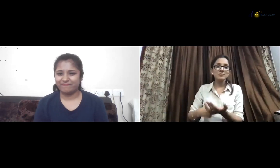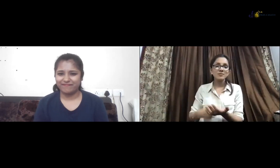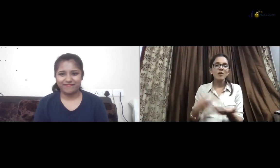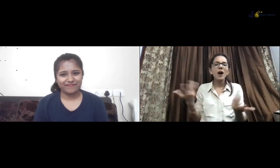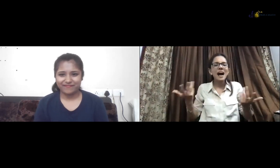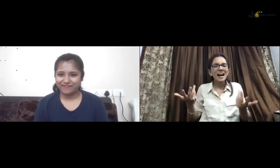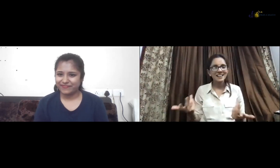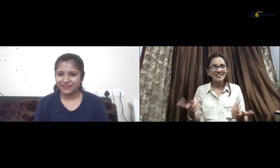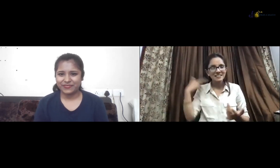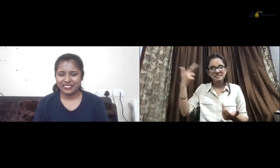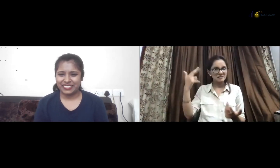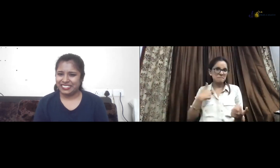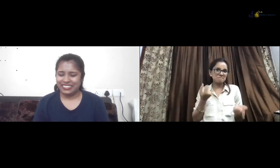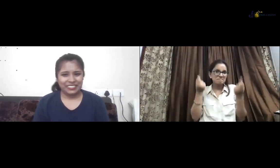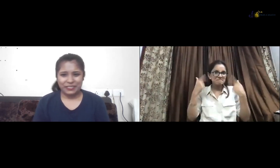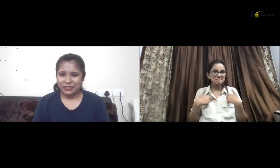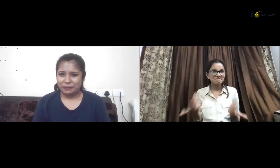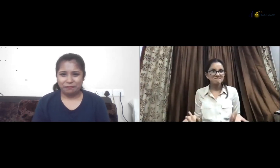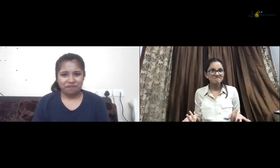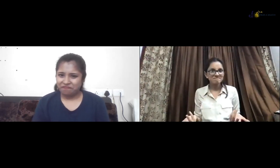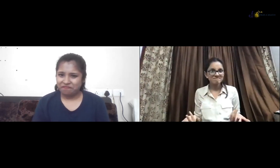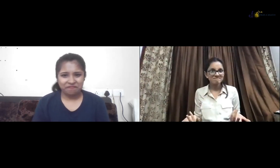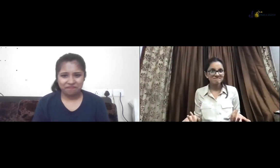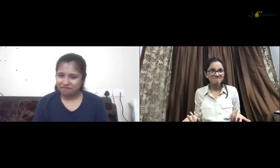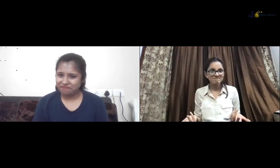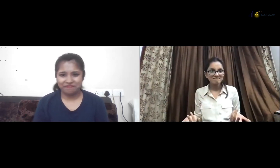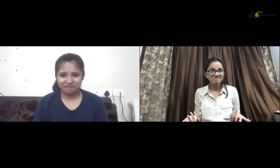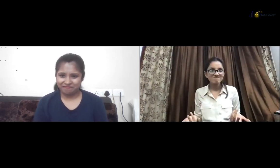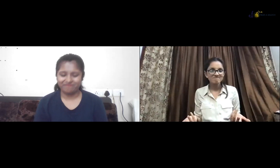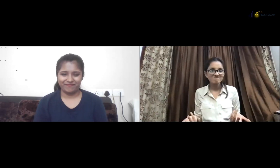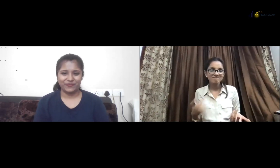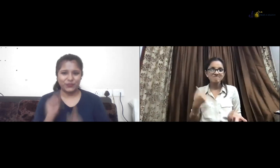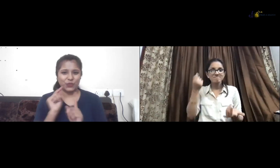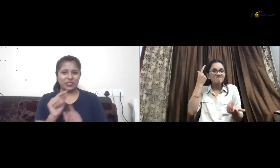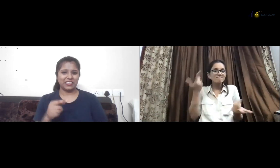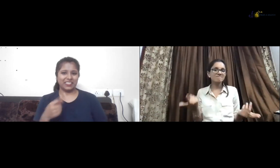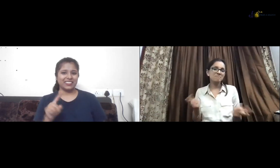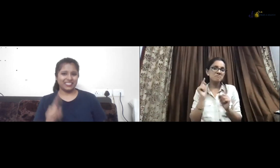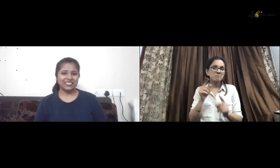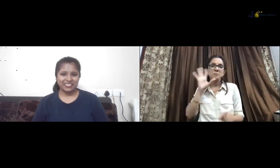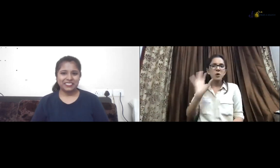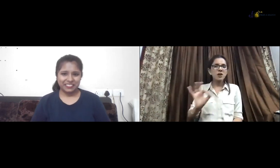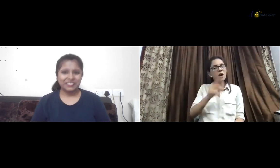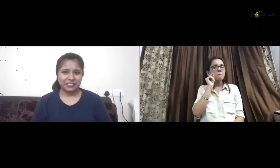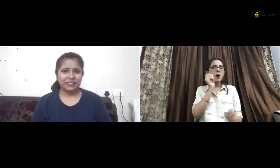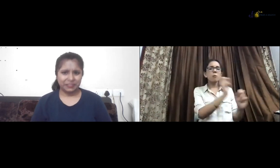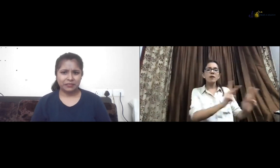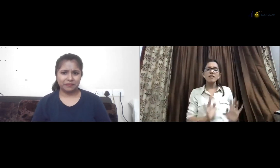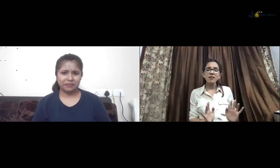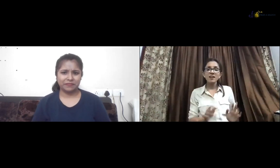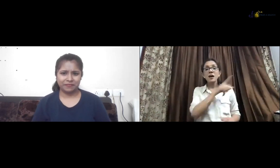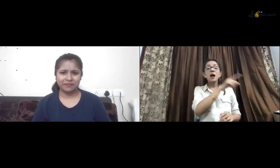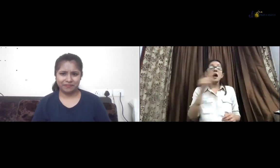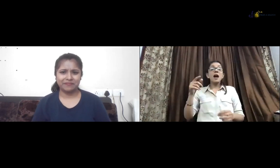But we are asking female, no, you are not supposed to think that way. Why is it so? I don't understand that